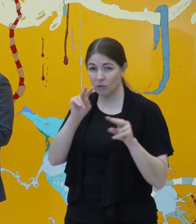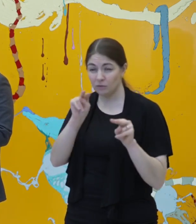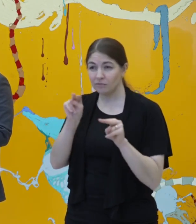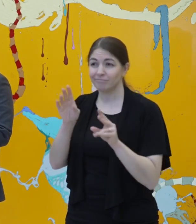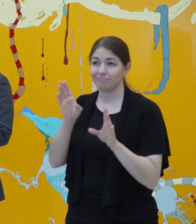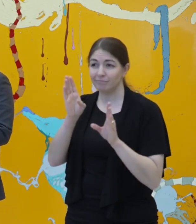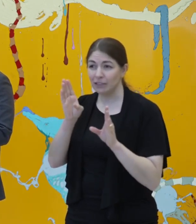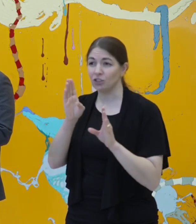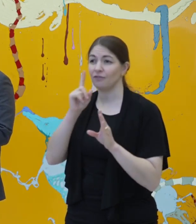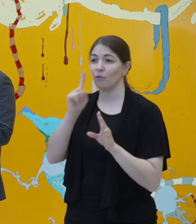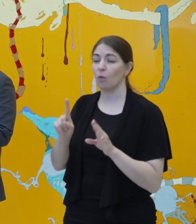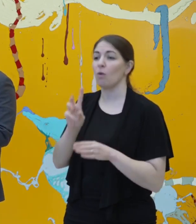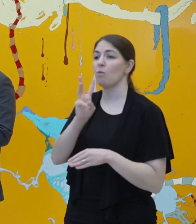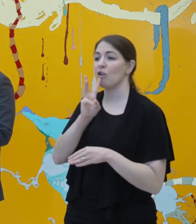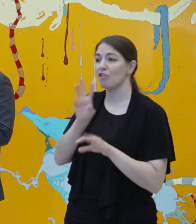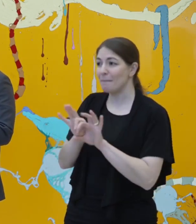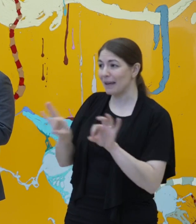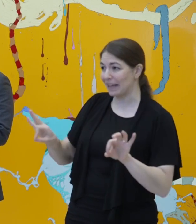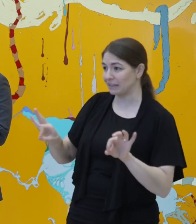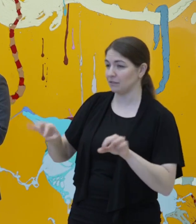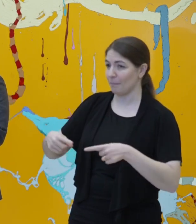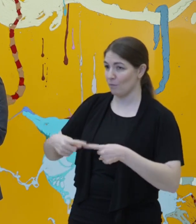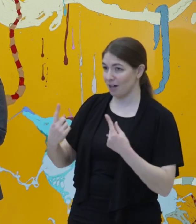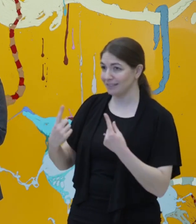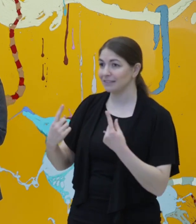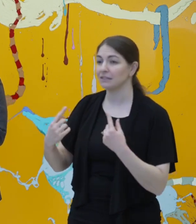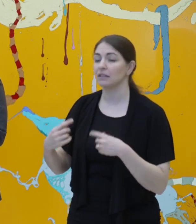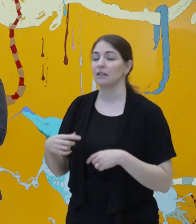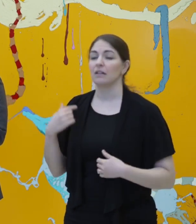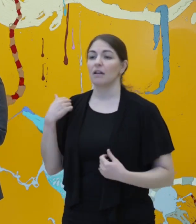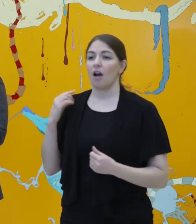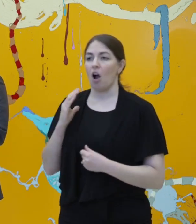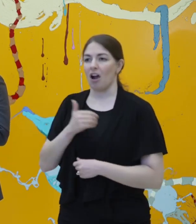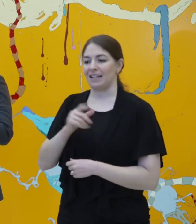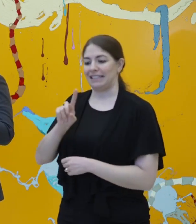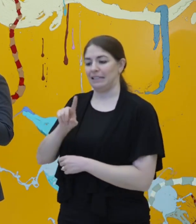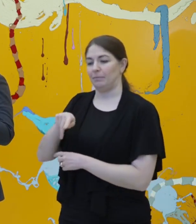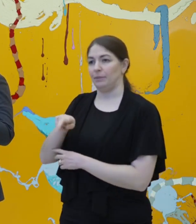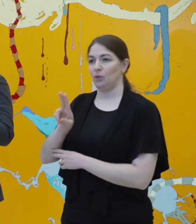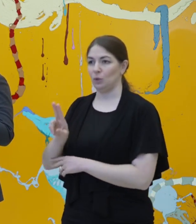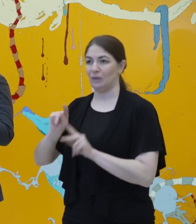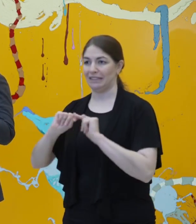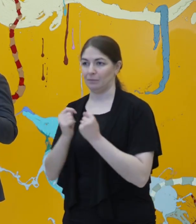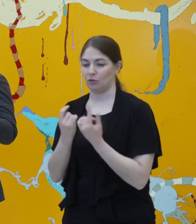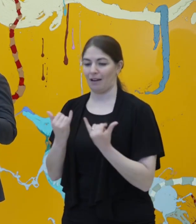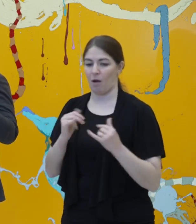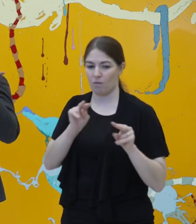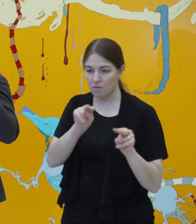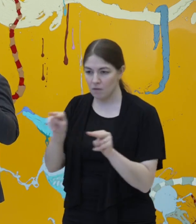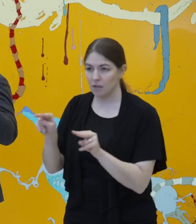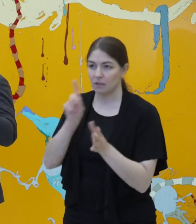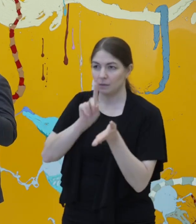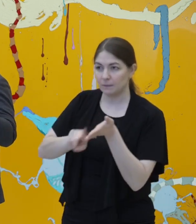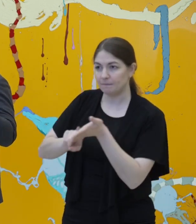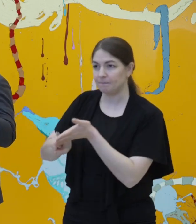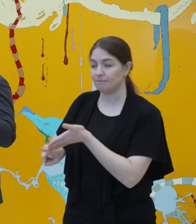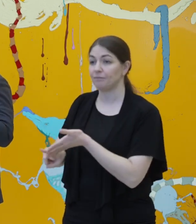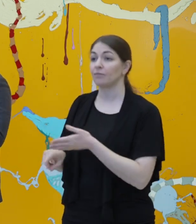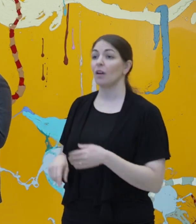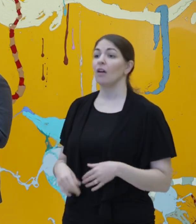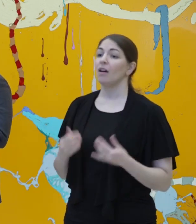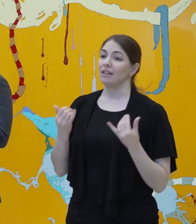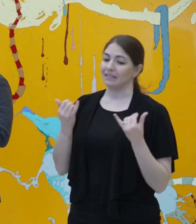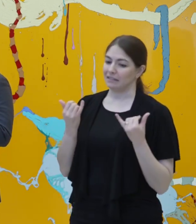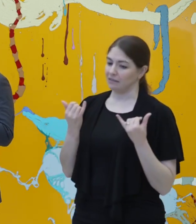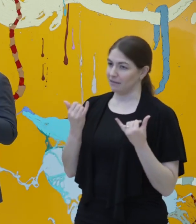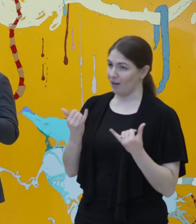have been reported. Our DPU teams are out looking at those. Now, 2 in a day like this where we have